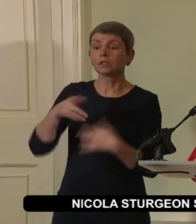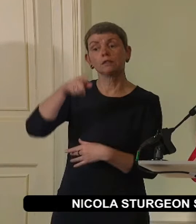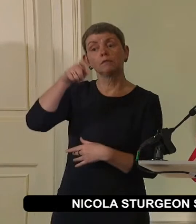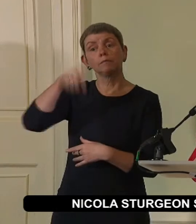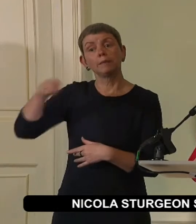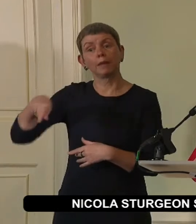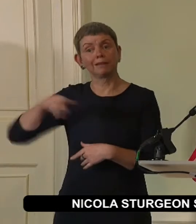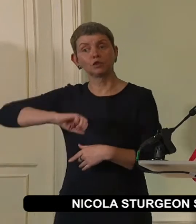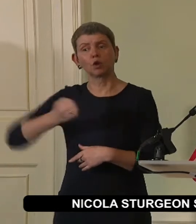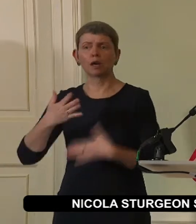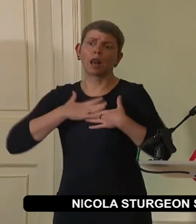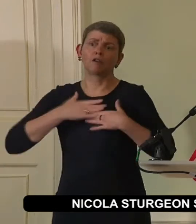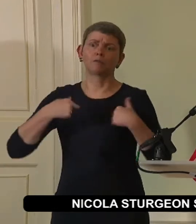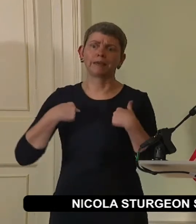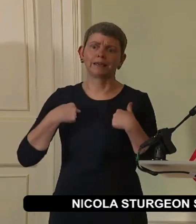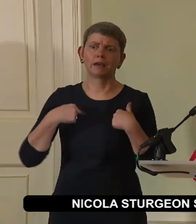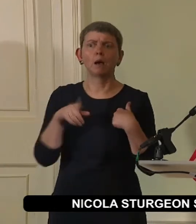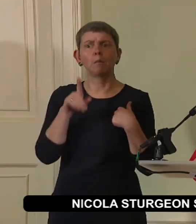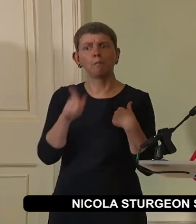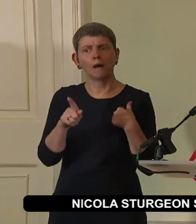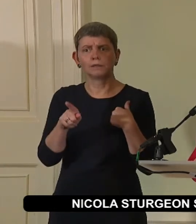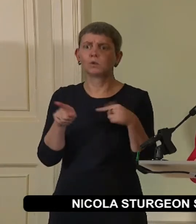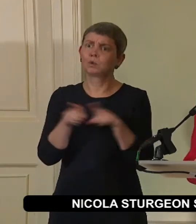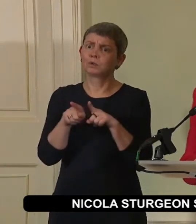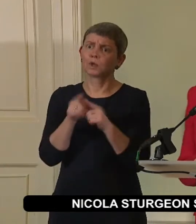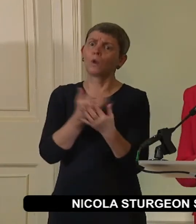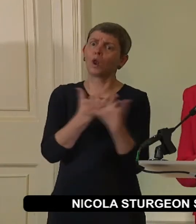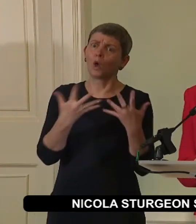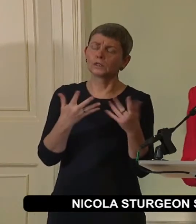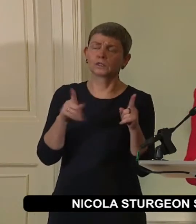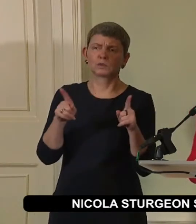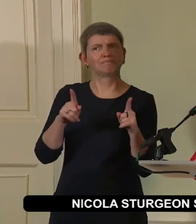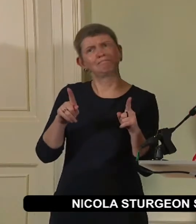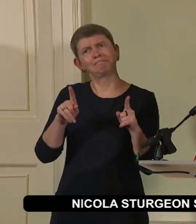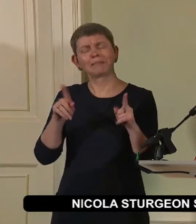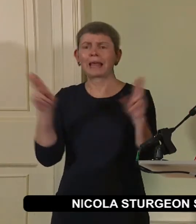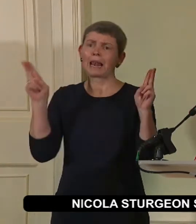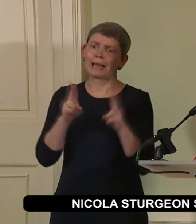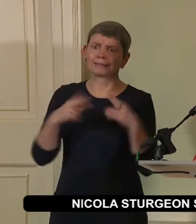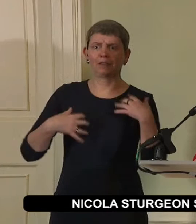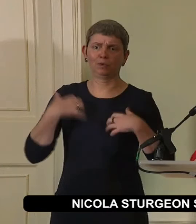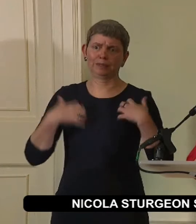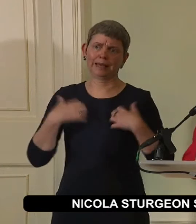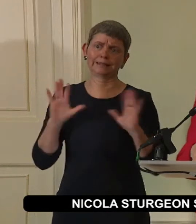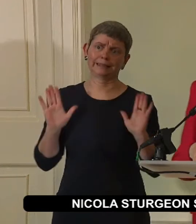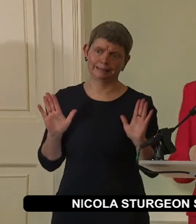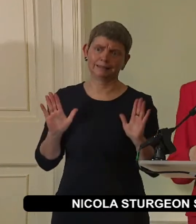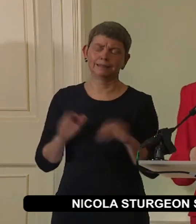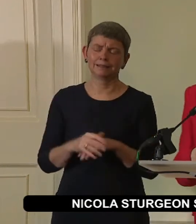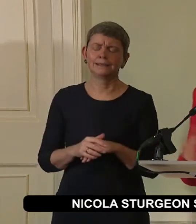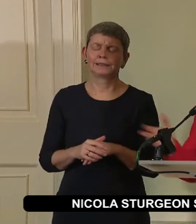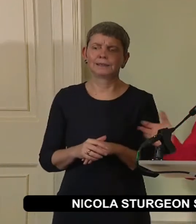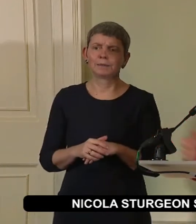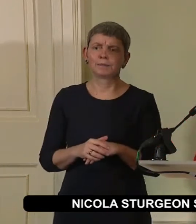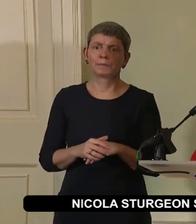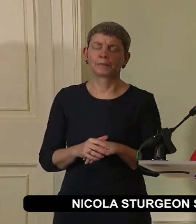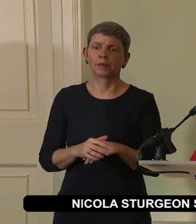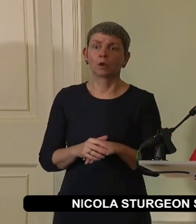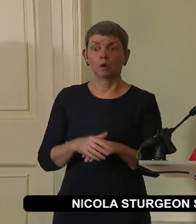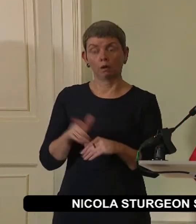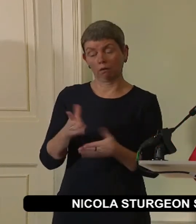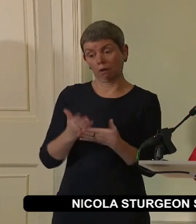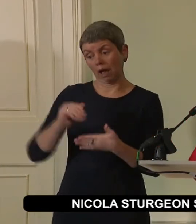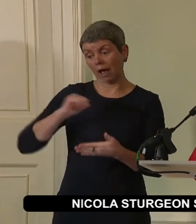is another who, let's say, might not be quite so enthusiastic. We are firmly on course to win the